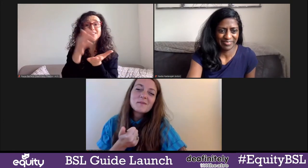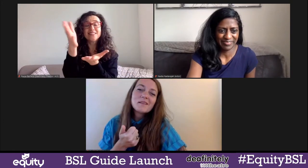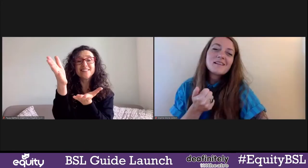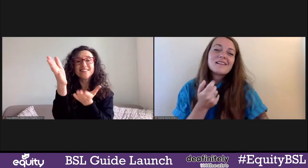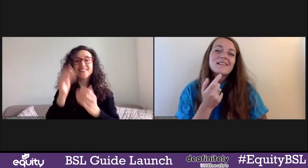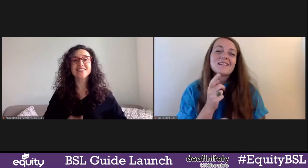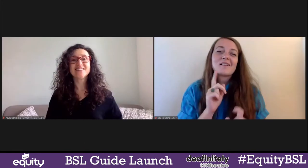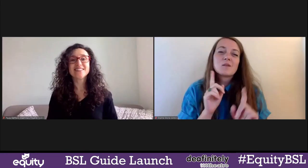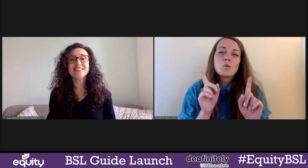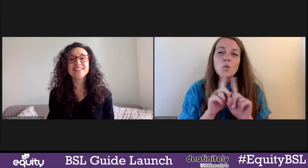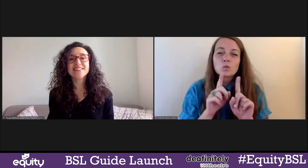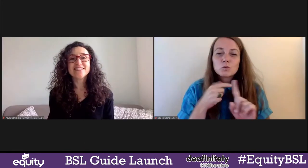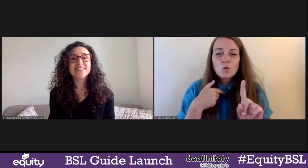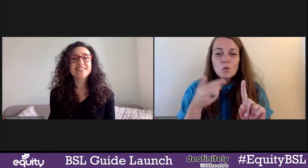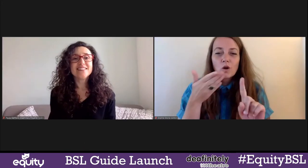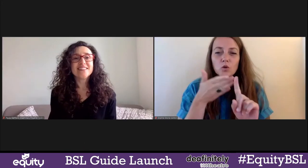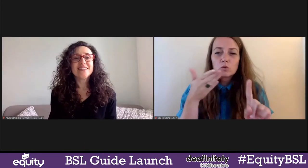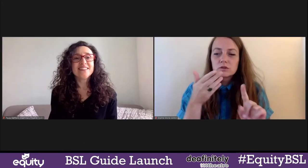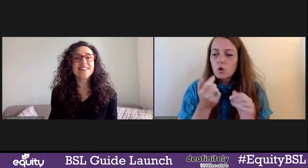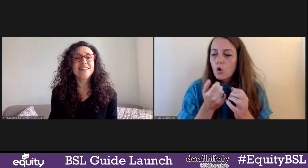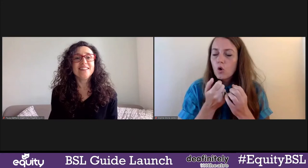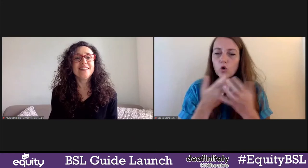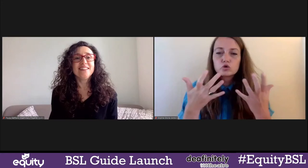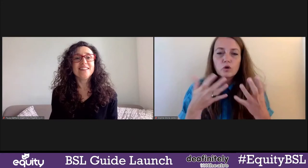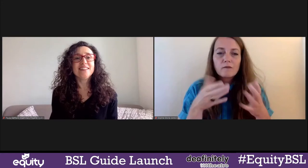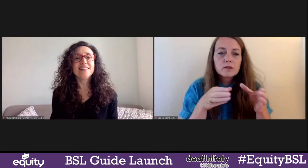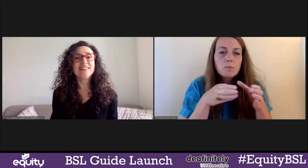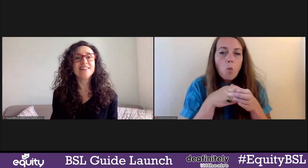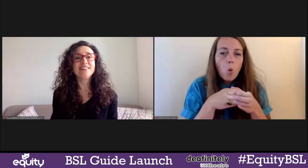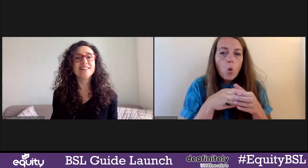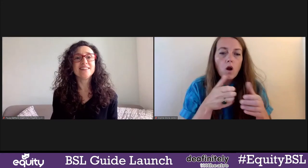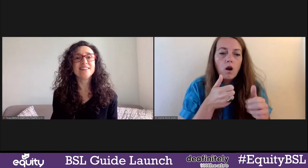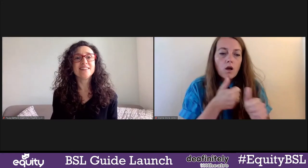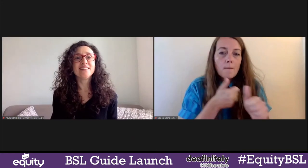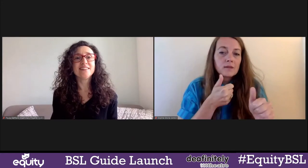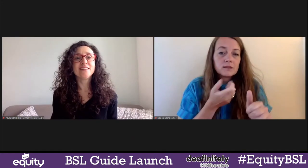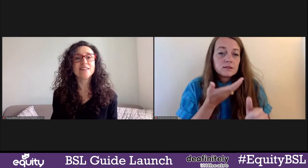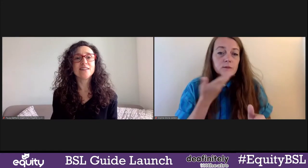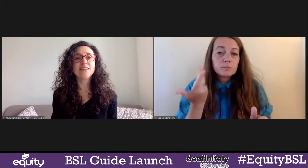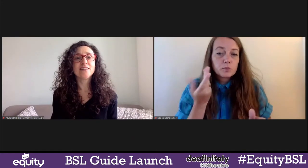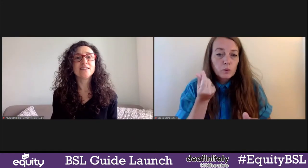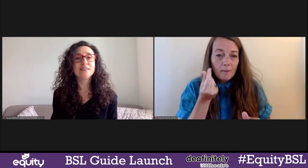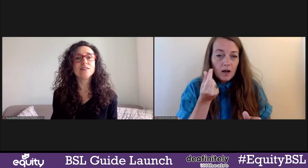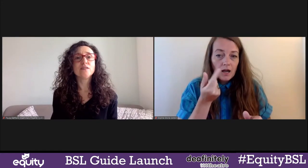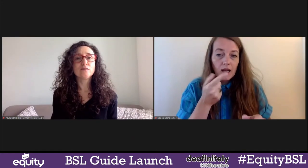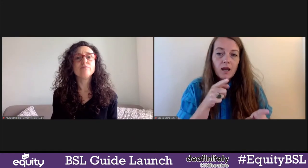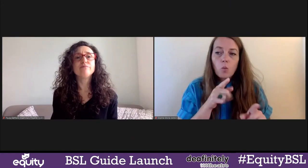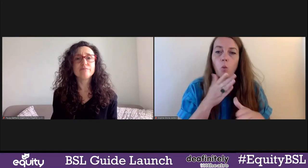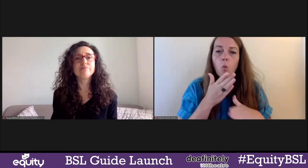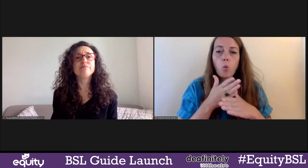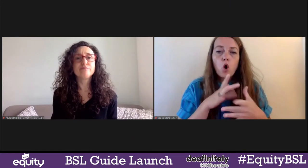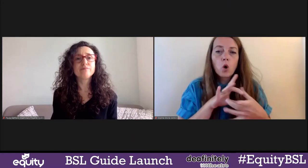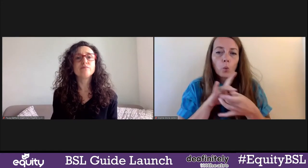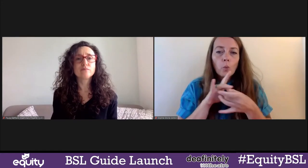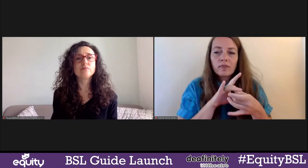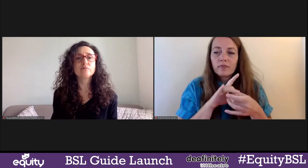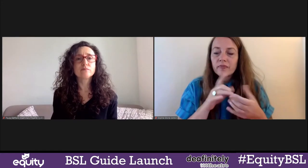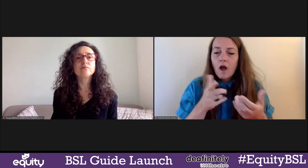Oh, Sophie's popped up. Would you like to add something, Sophie? Just, I've also noticed that the smaller companies that don't have those